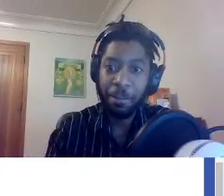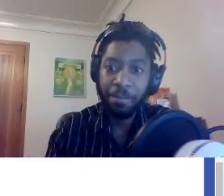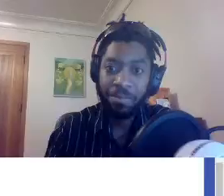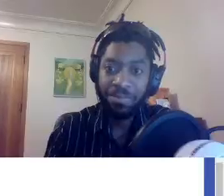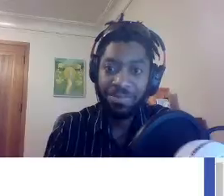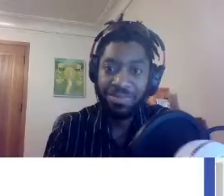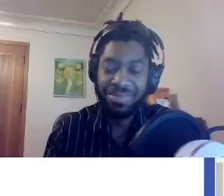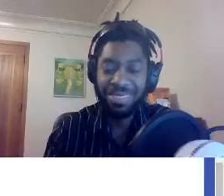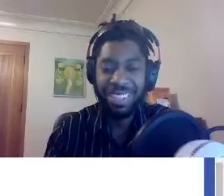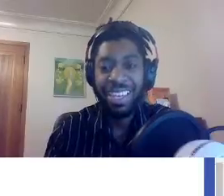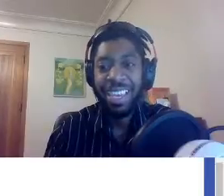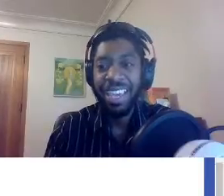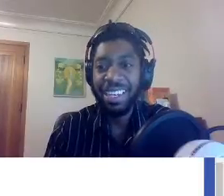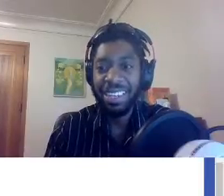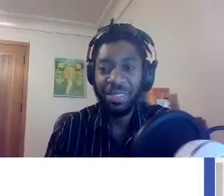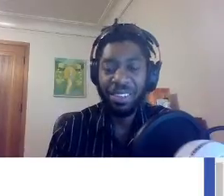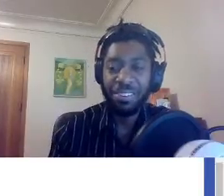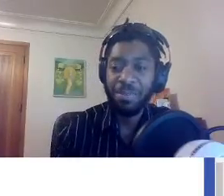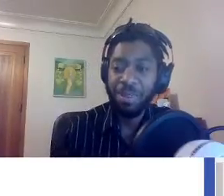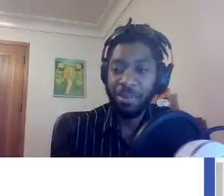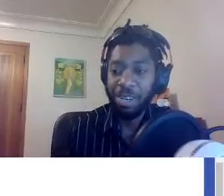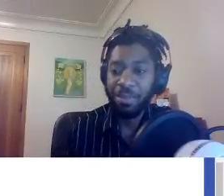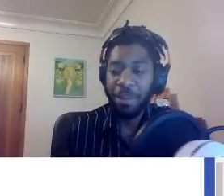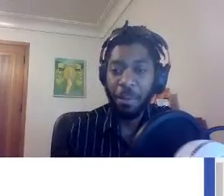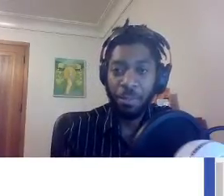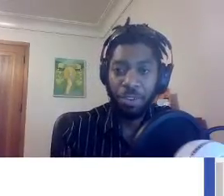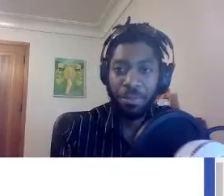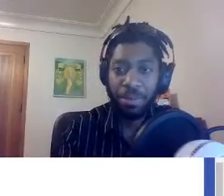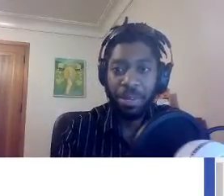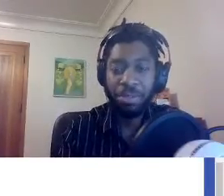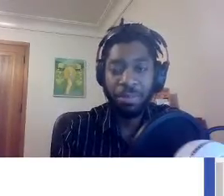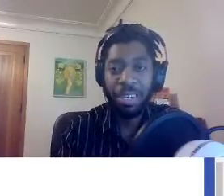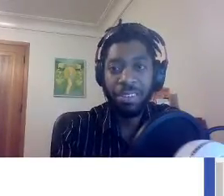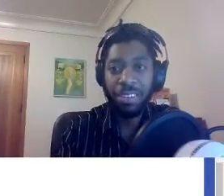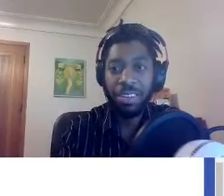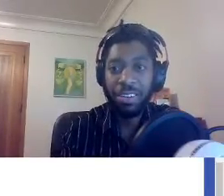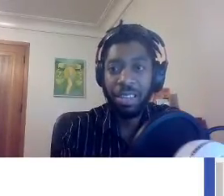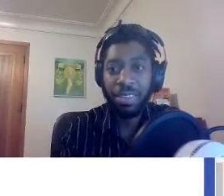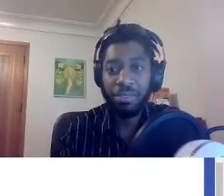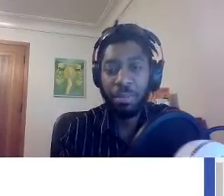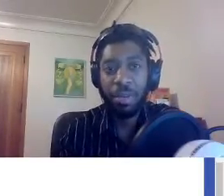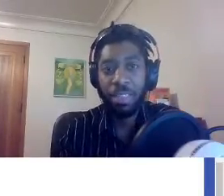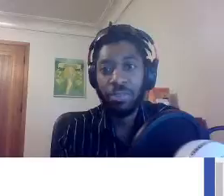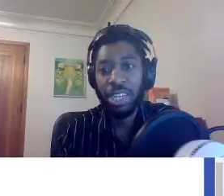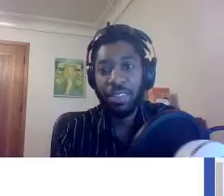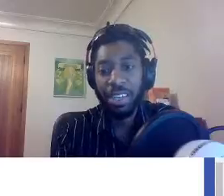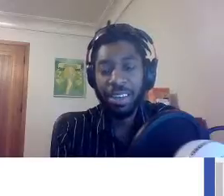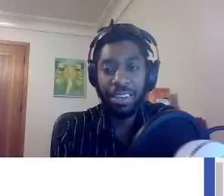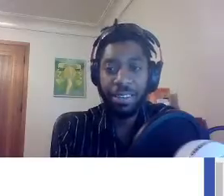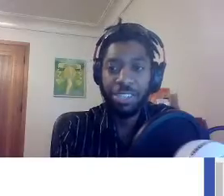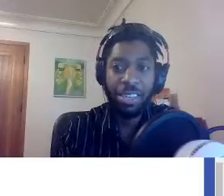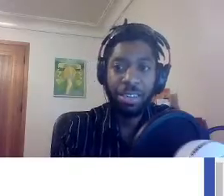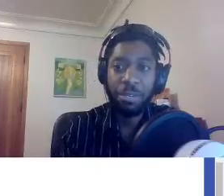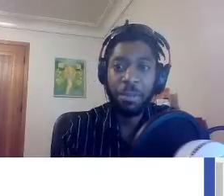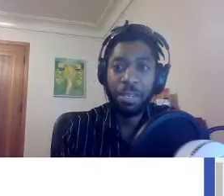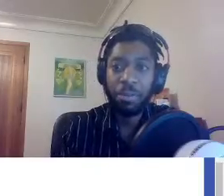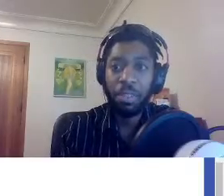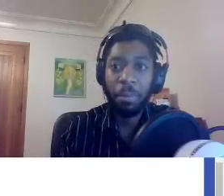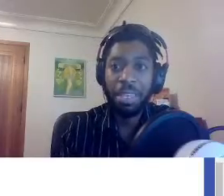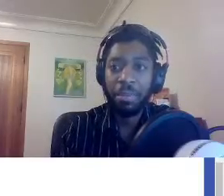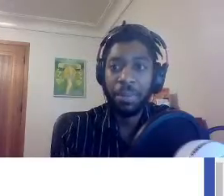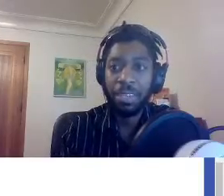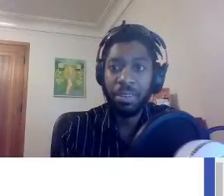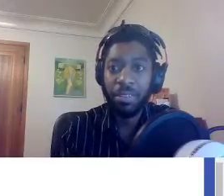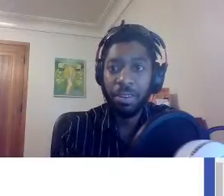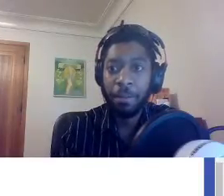good. Hey, Daniel, thanks for coming by. We're gonna wrap up the stream in about 3 minutes here. Thanks for coming by, though. Check out that replay if you want the